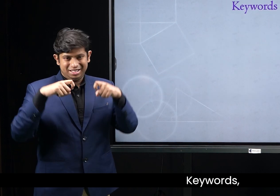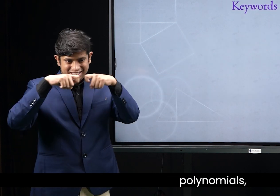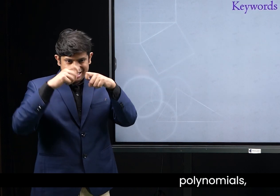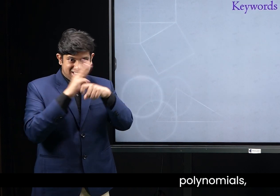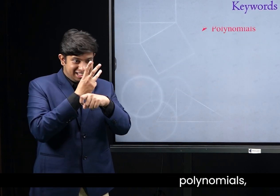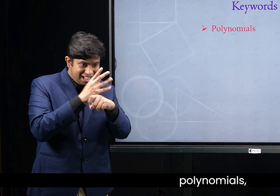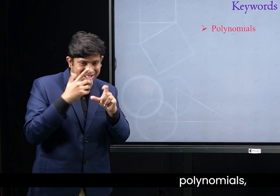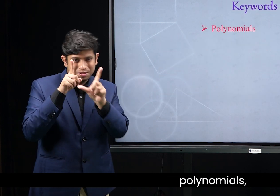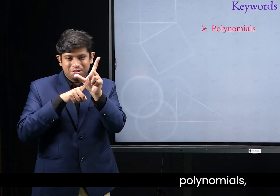Polynomials.